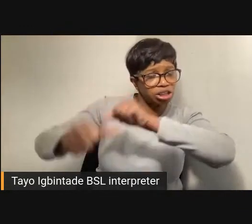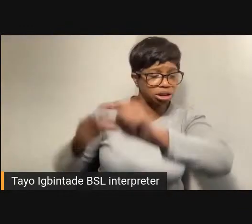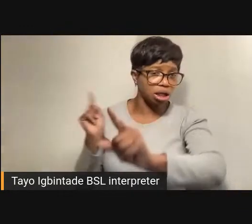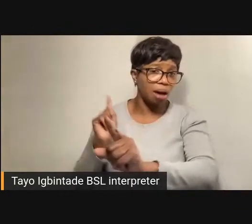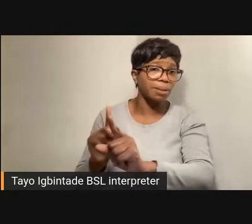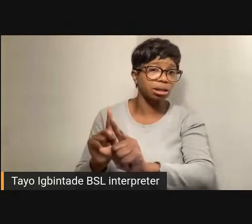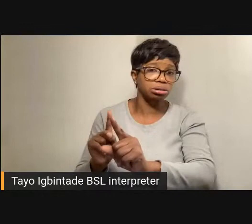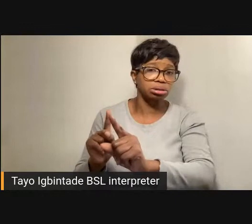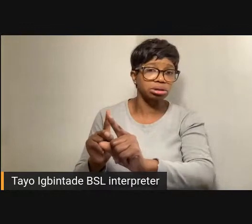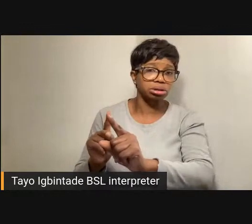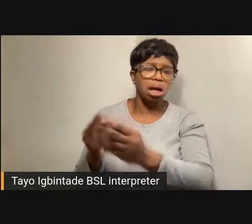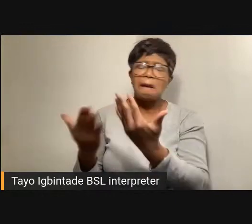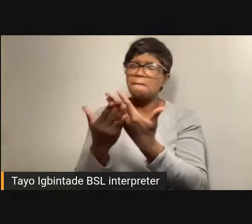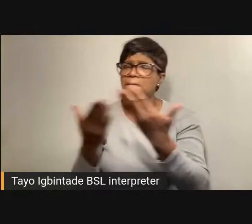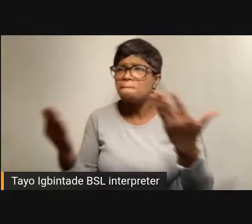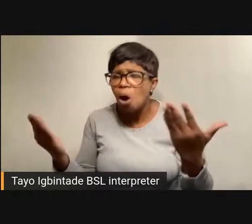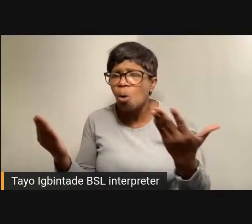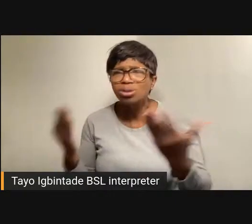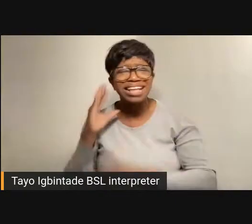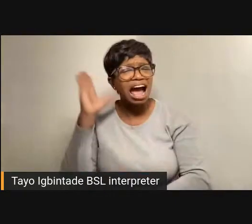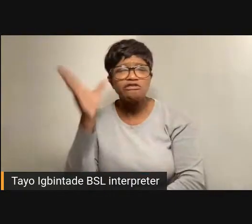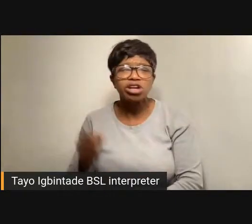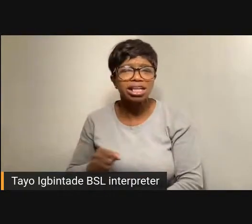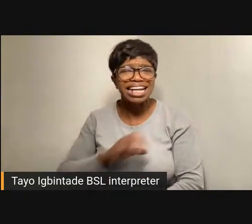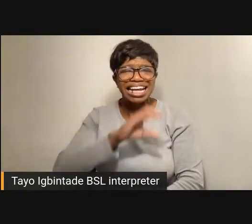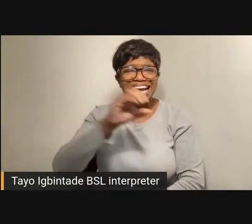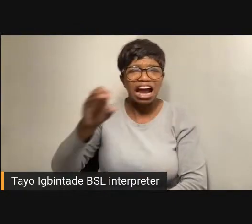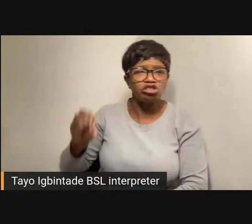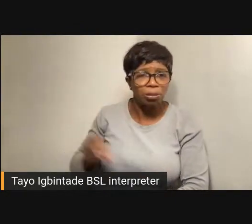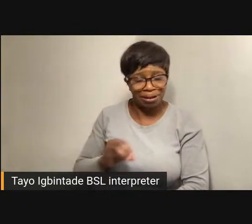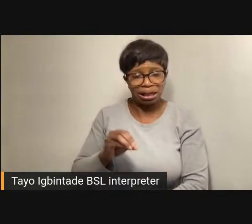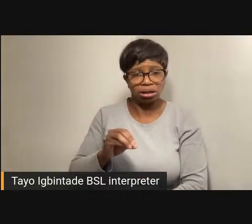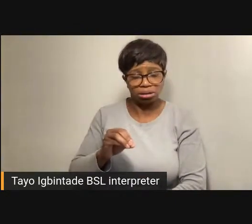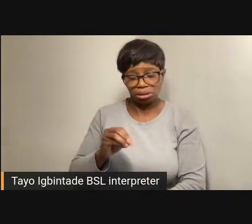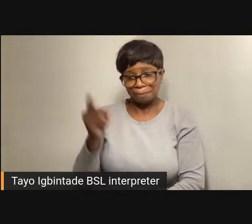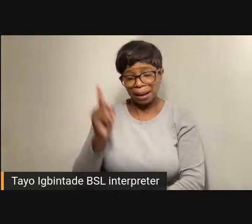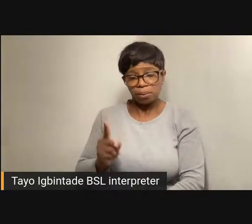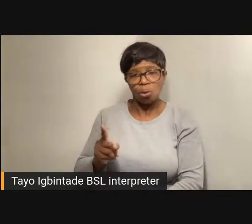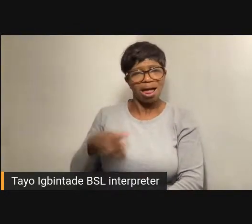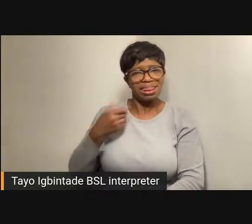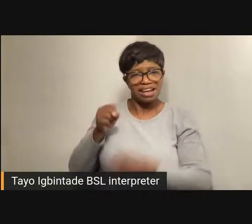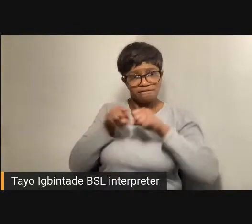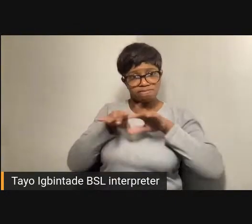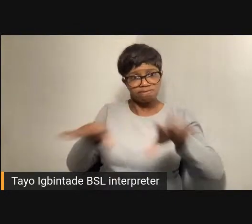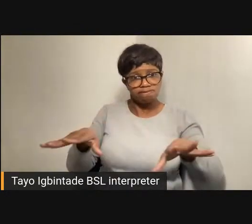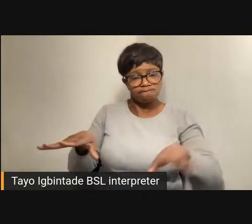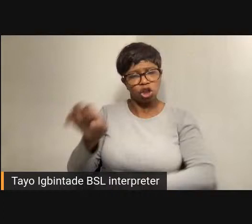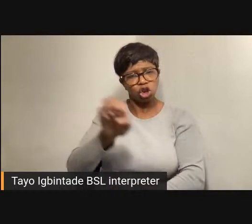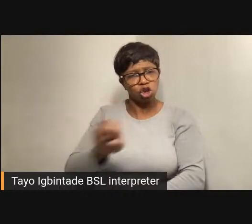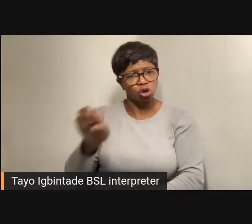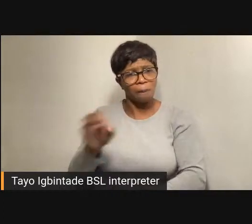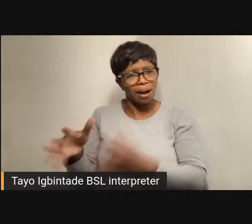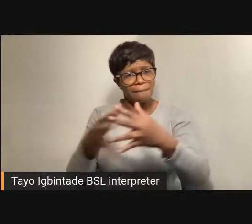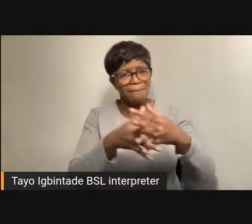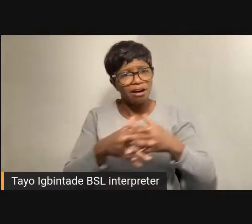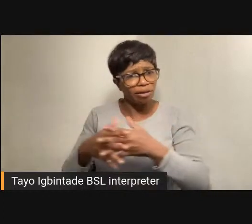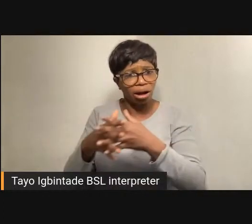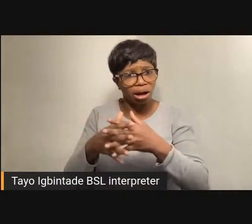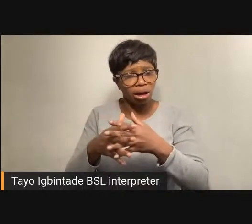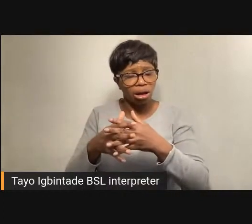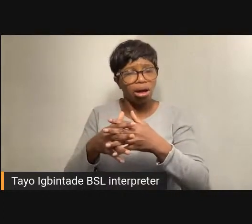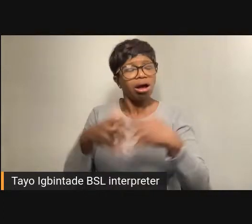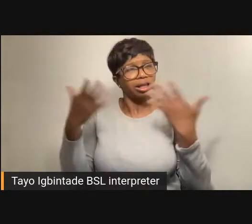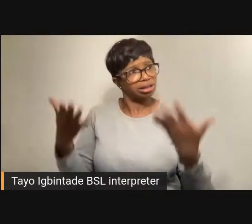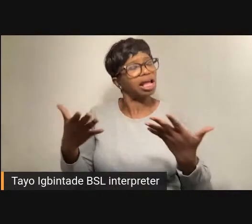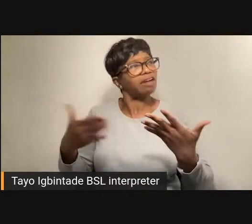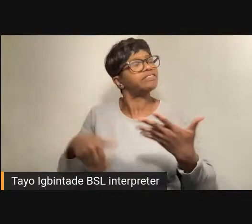Most African and Caribbean populations living in the diaspora have, for the most part, developed a level of